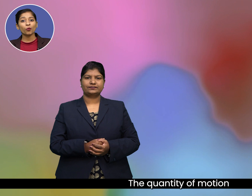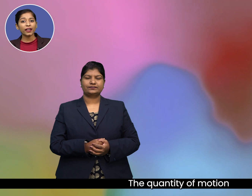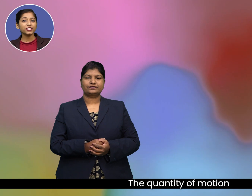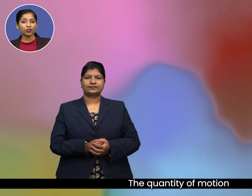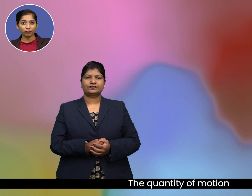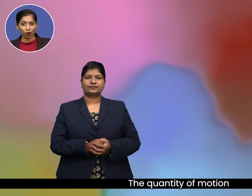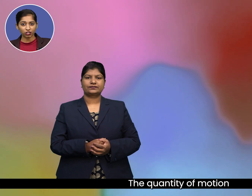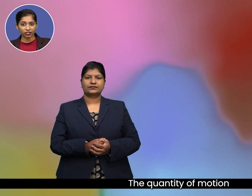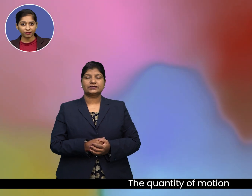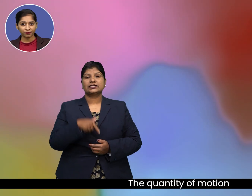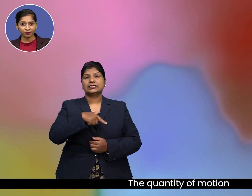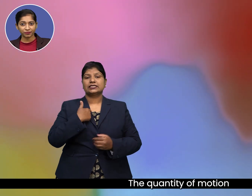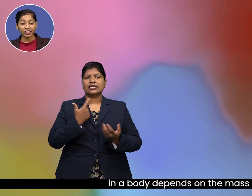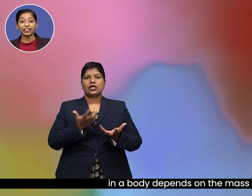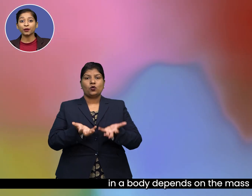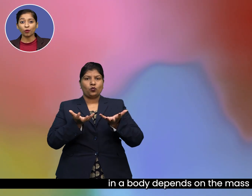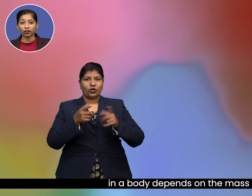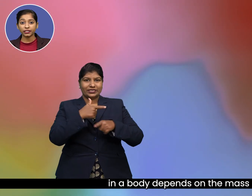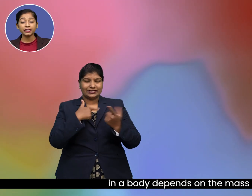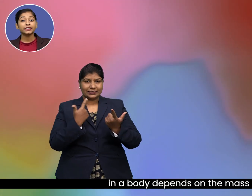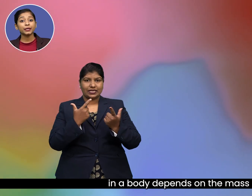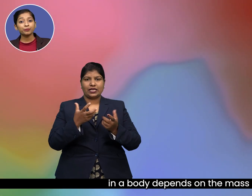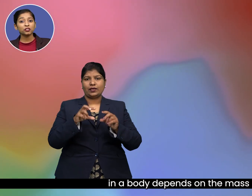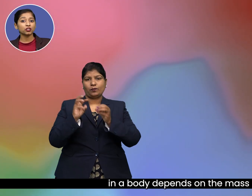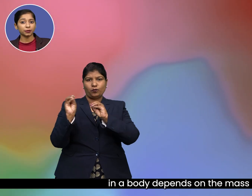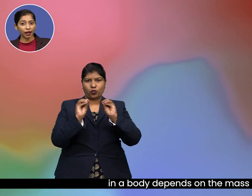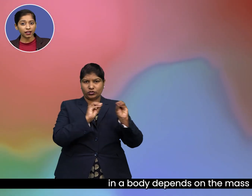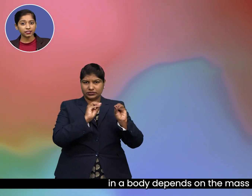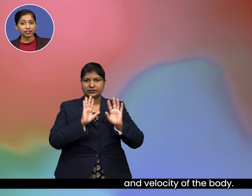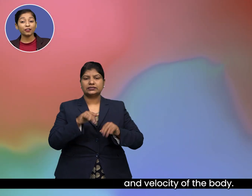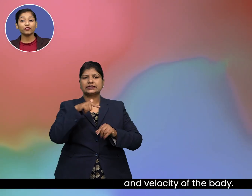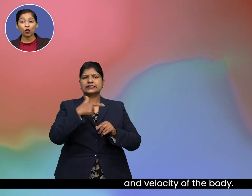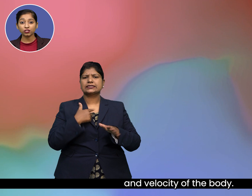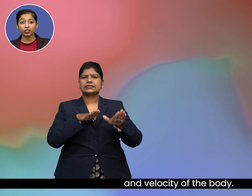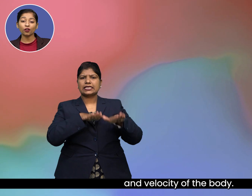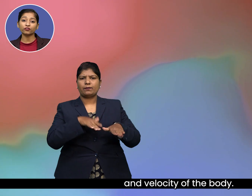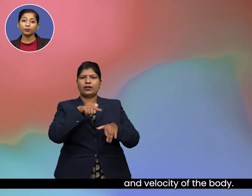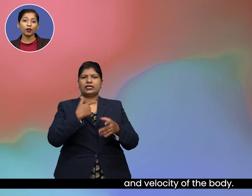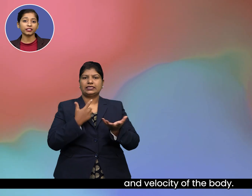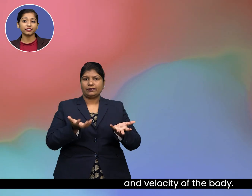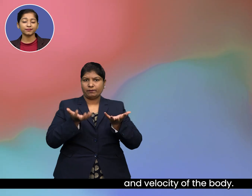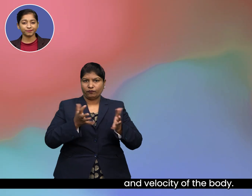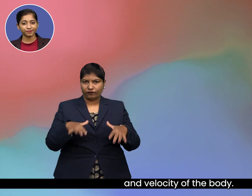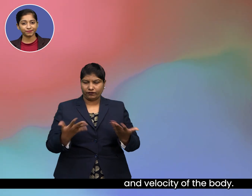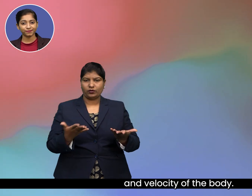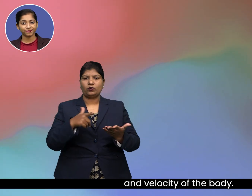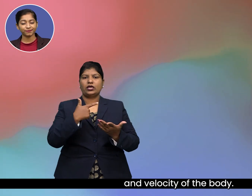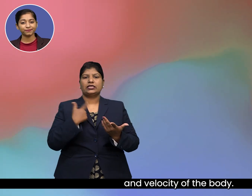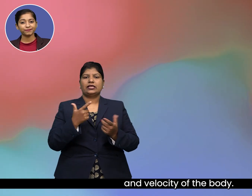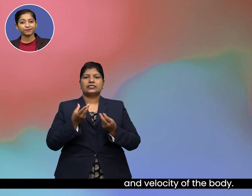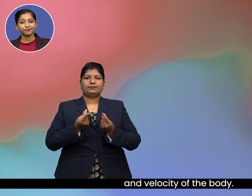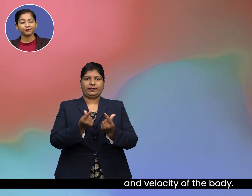The quantity of motion in a body depends on the mass and velocity of the body.